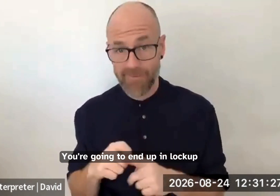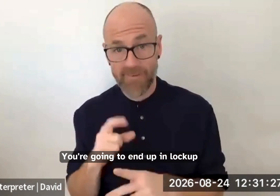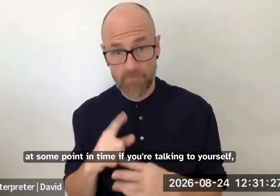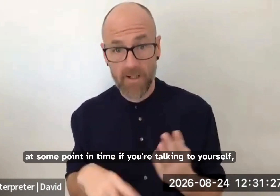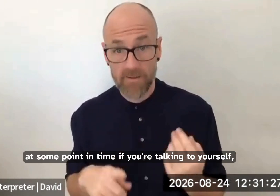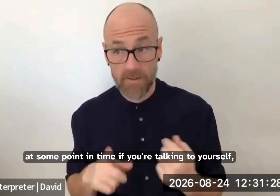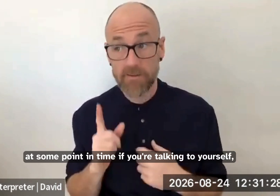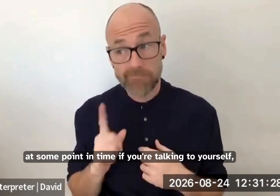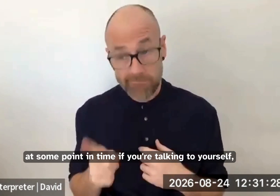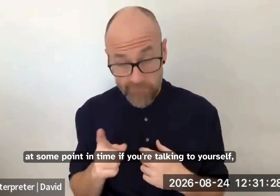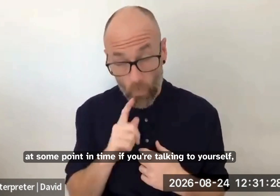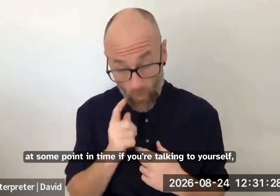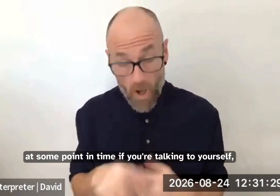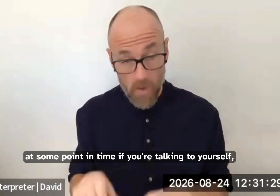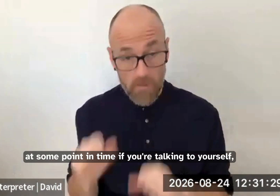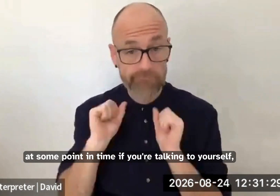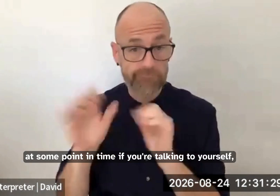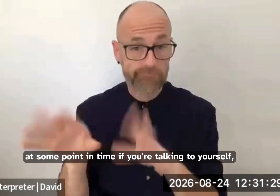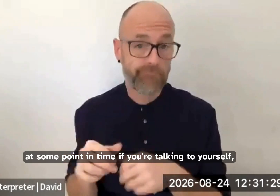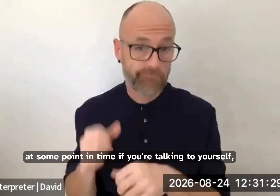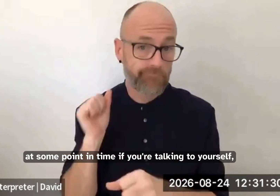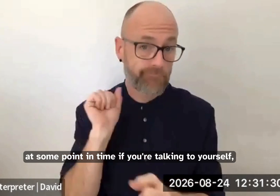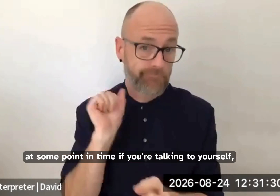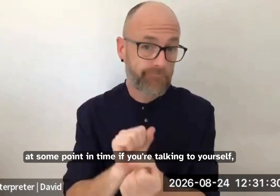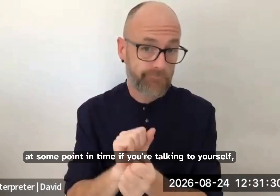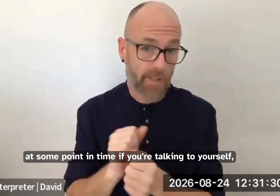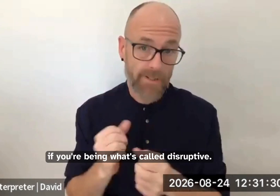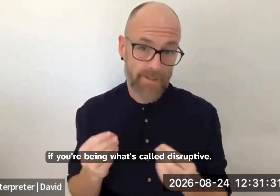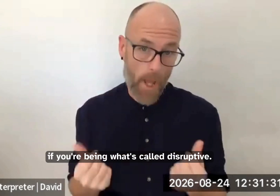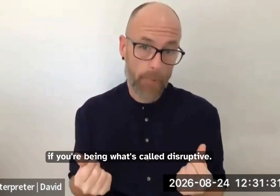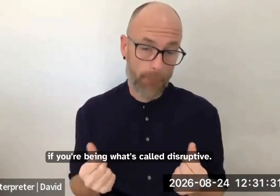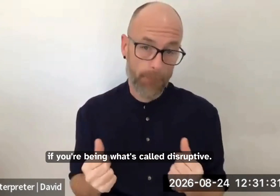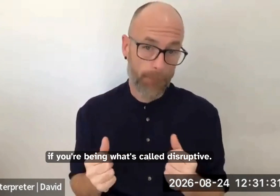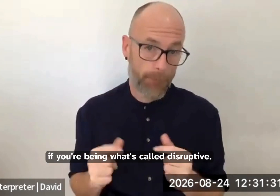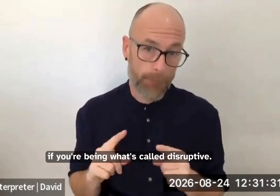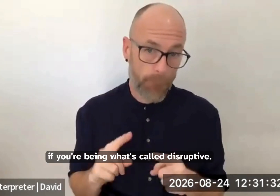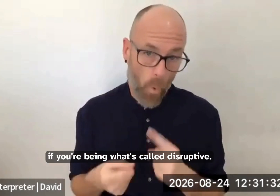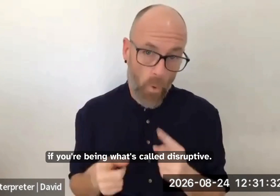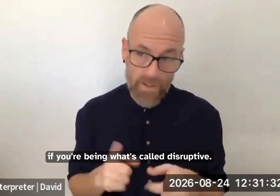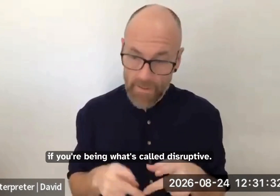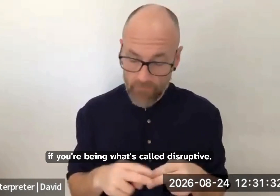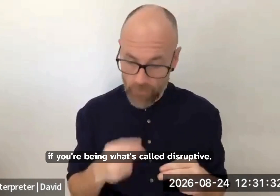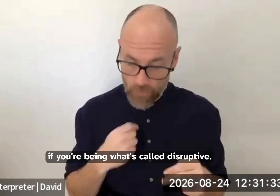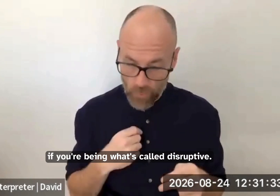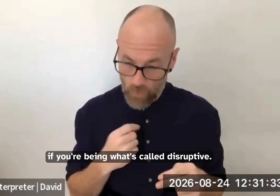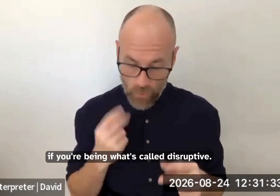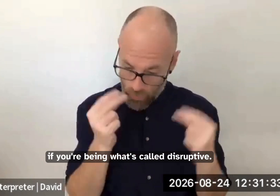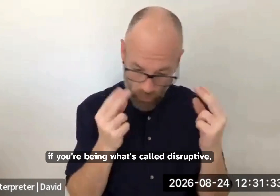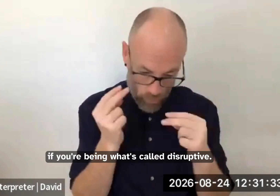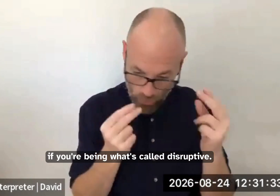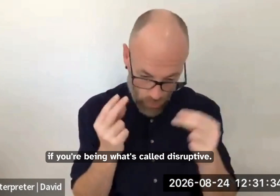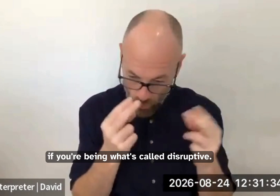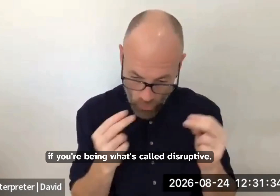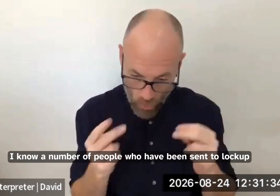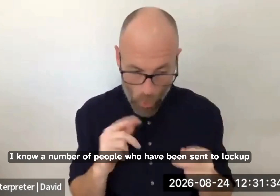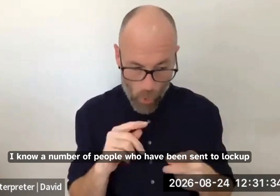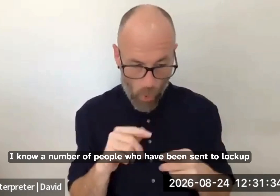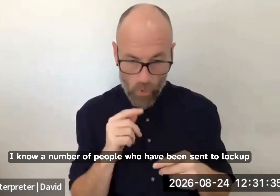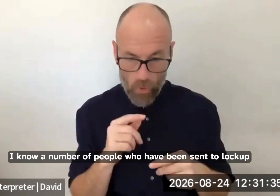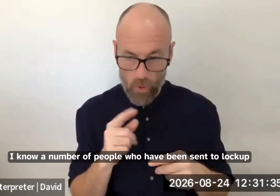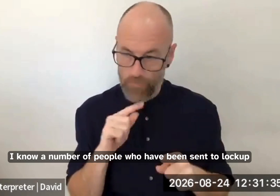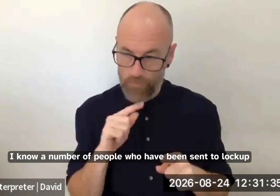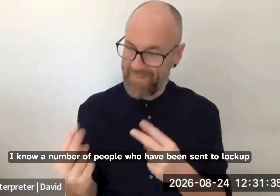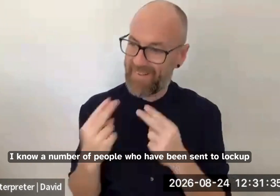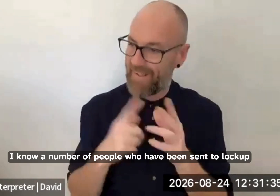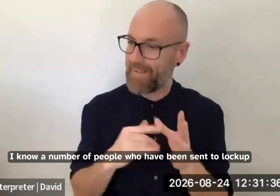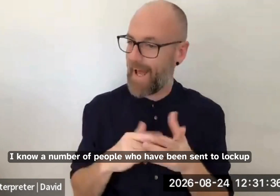up in lockup at some point in time if you're talking to yourself, if you're being what's called disruptive. I